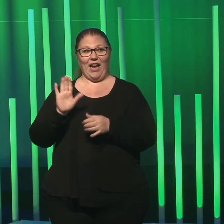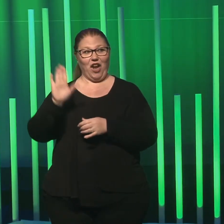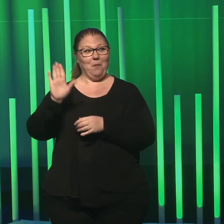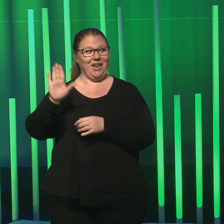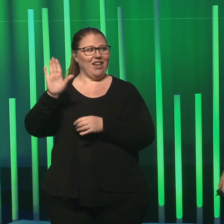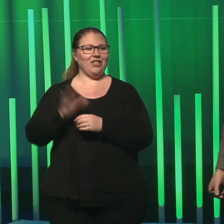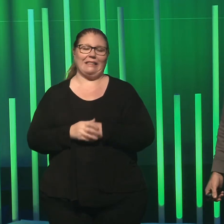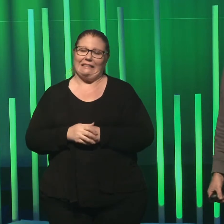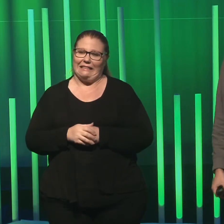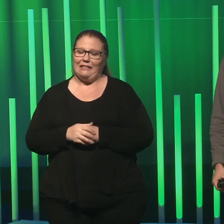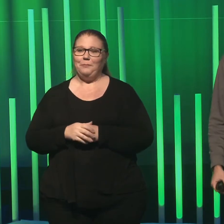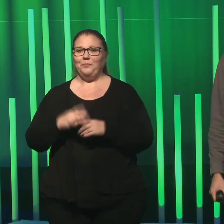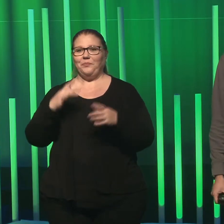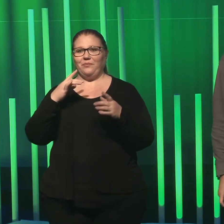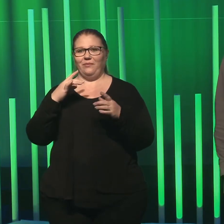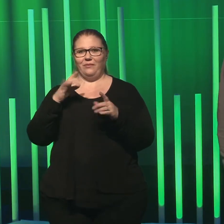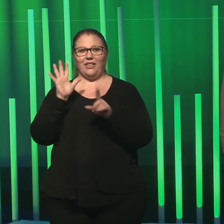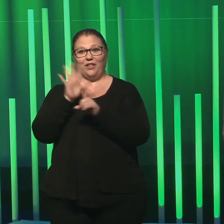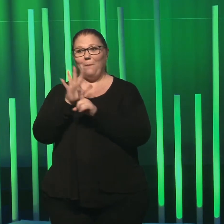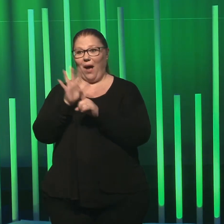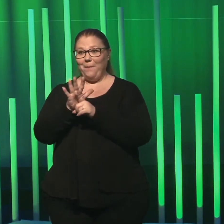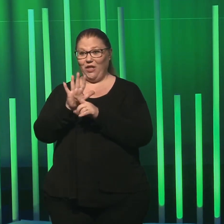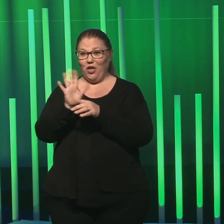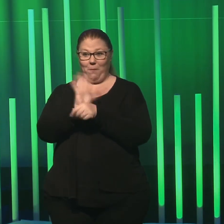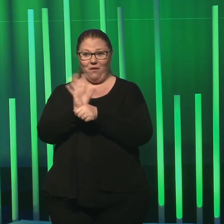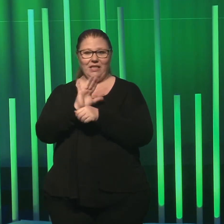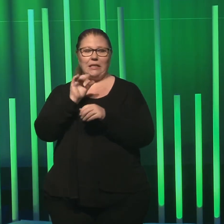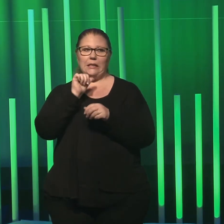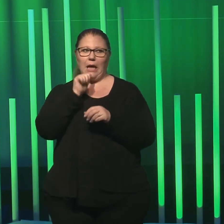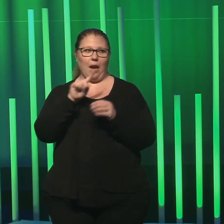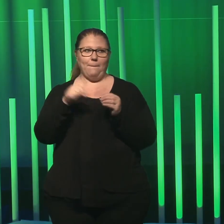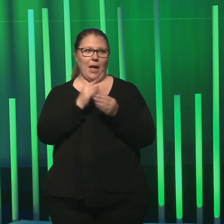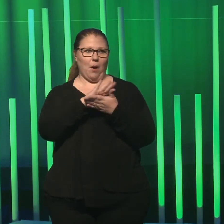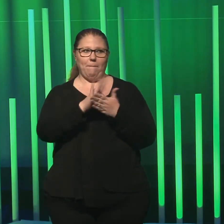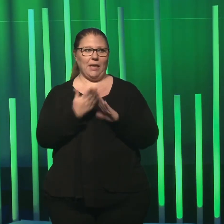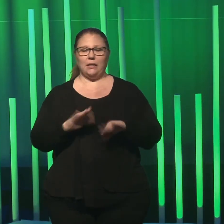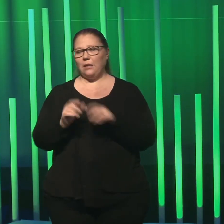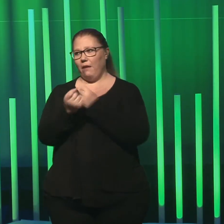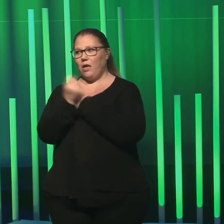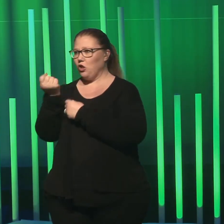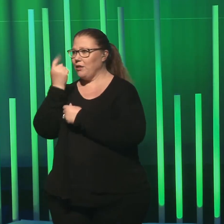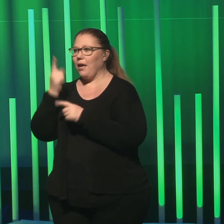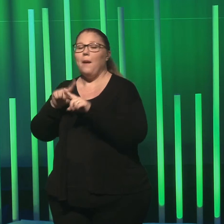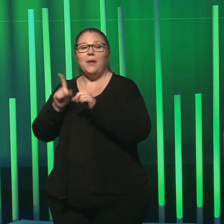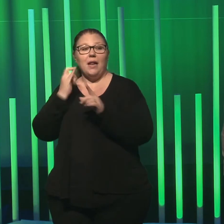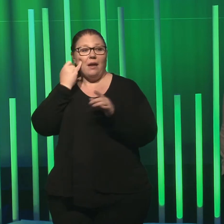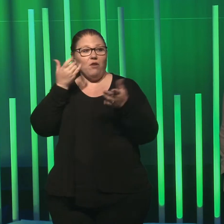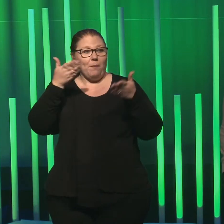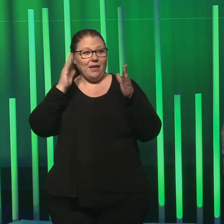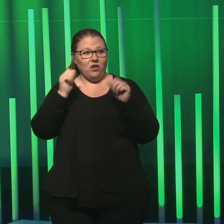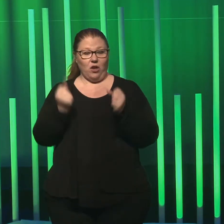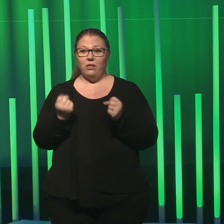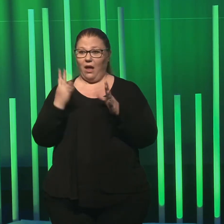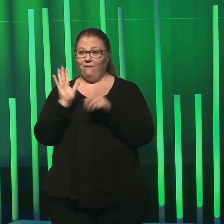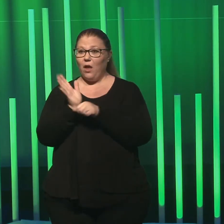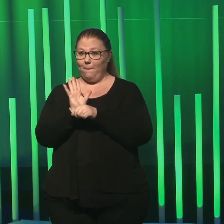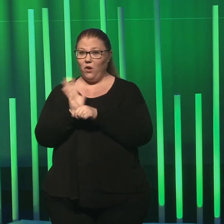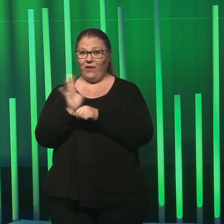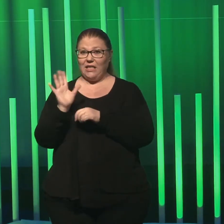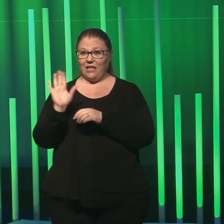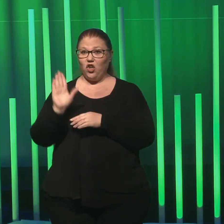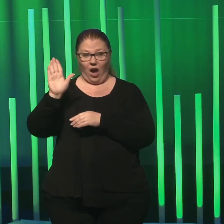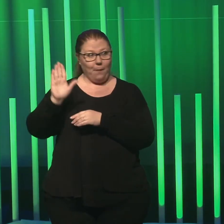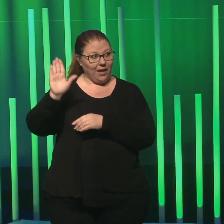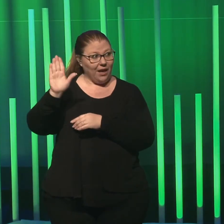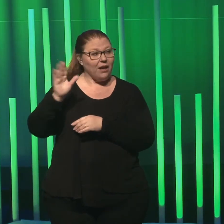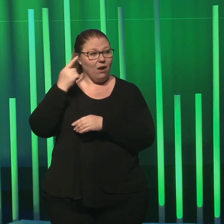movies is not necessarily the plot line about peace, love, and understanding, right? But if you kind of pay attention, a lot of our movies that end up getting nominated